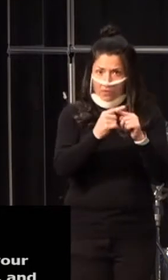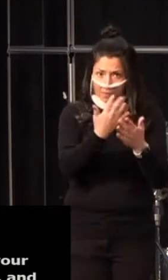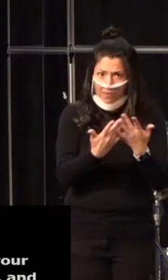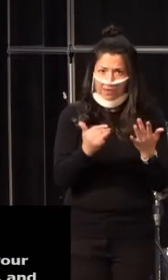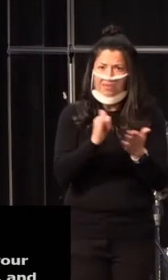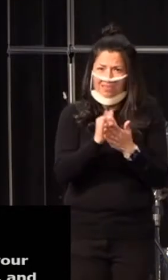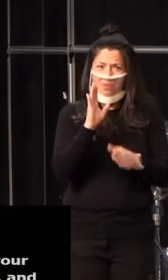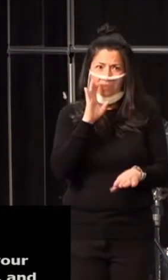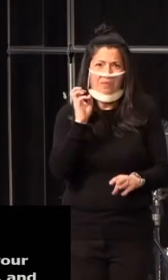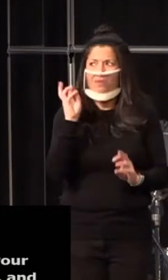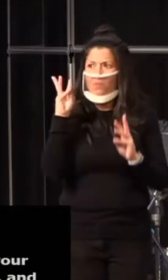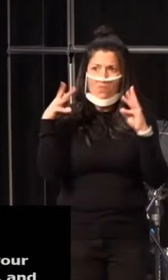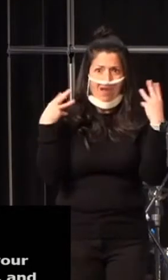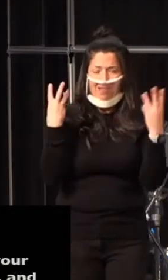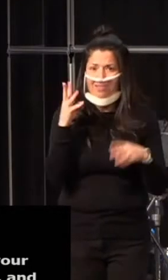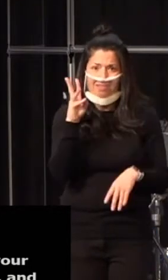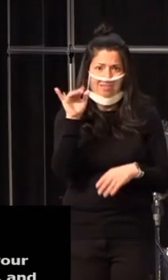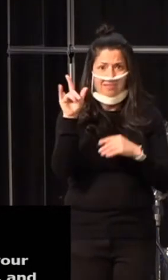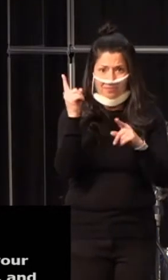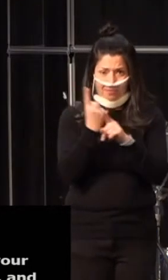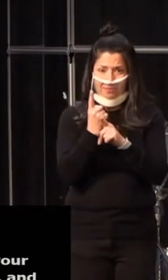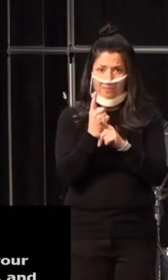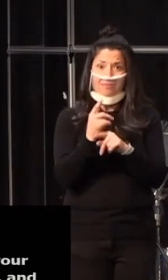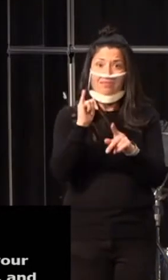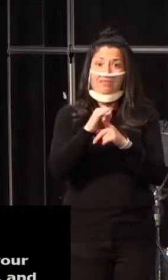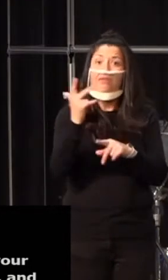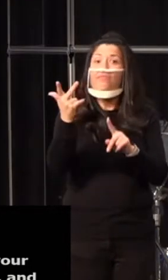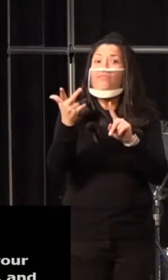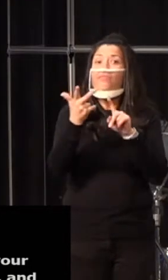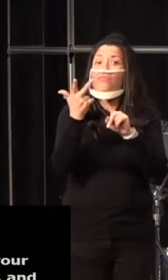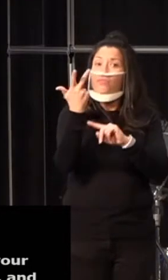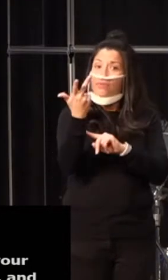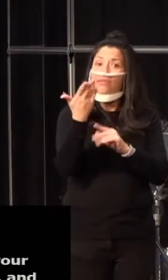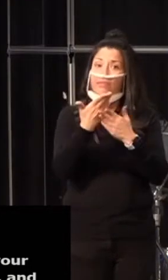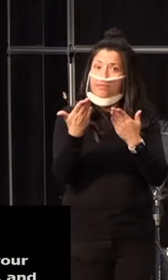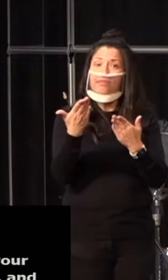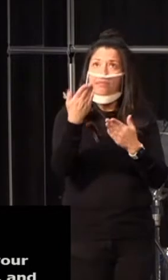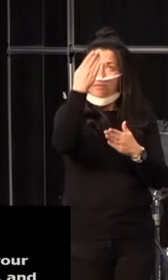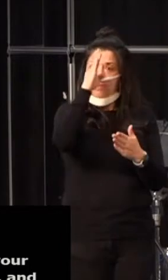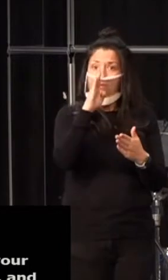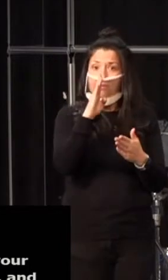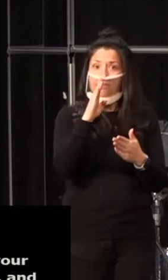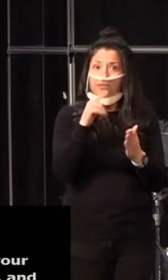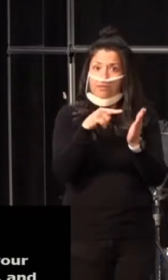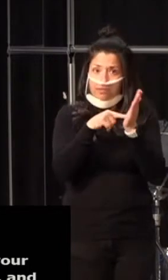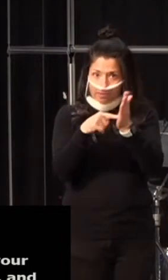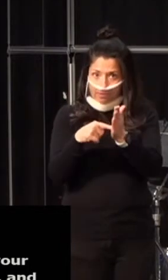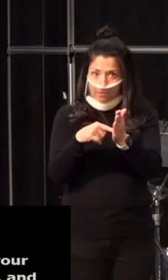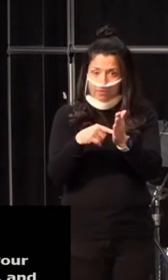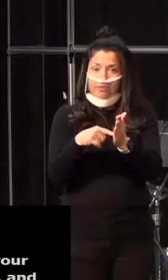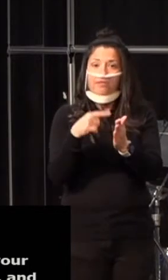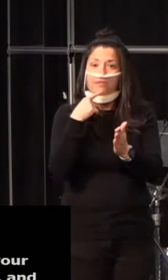three miracles that God's saying, hey, I have your back, Moses. Perform these for the people, and they'll believe.